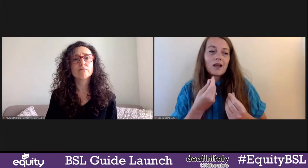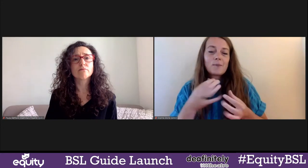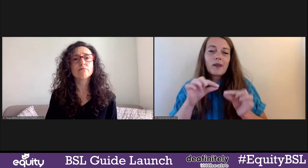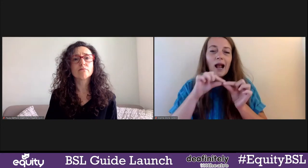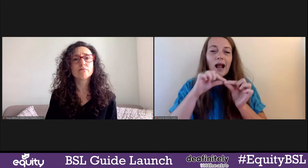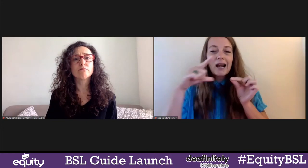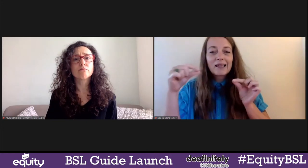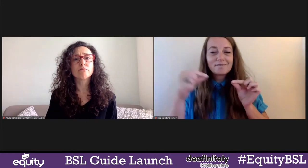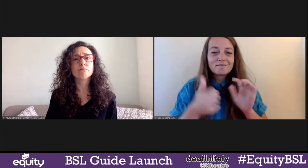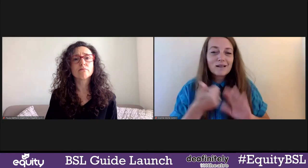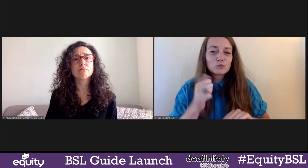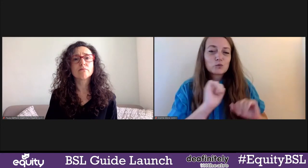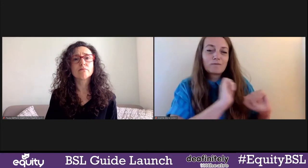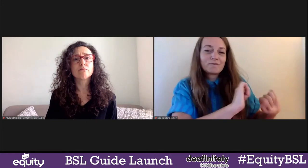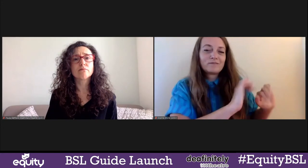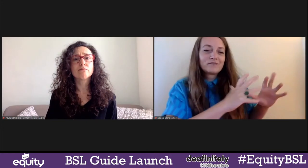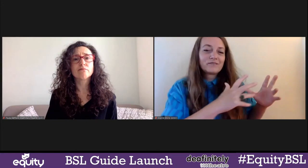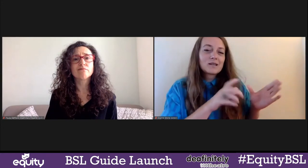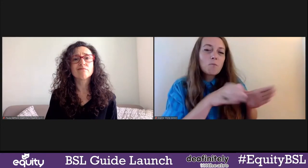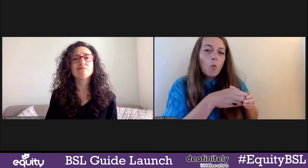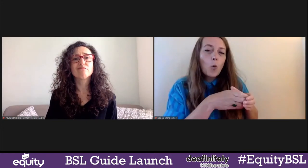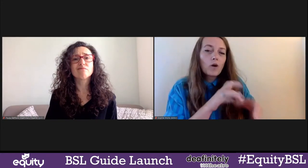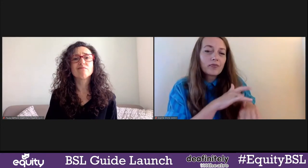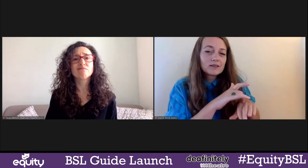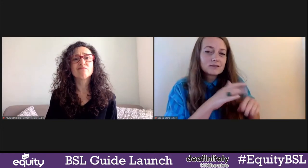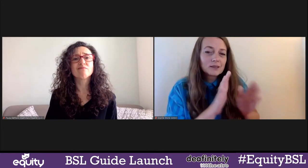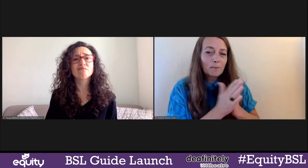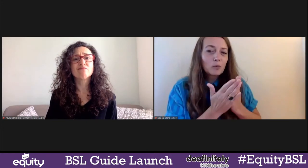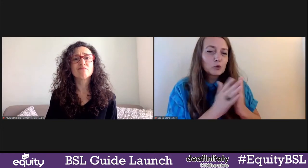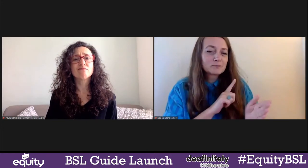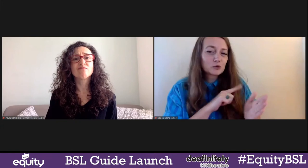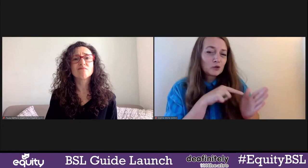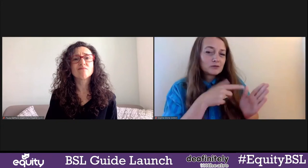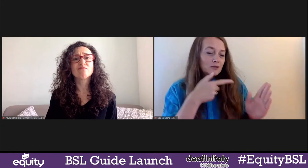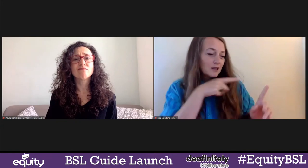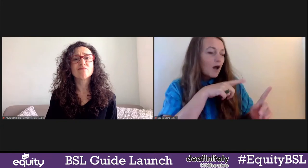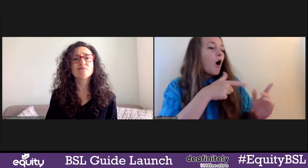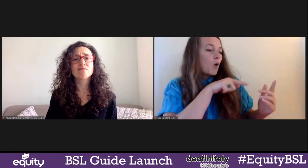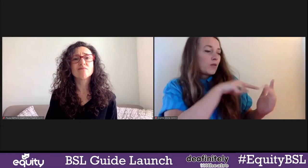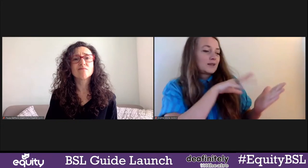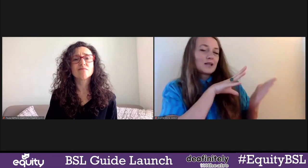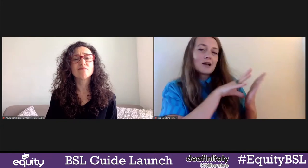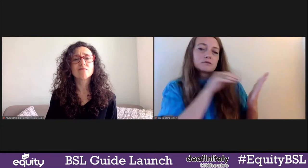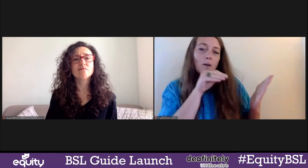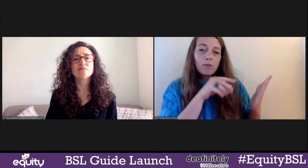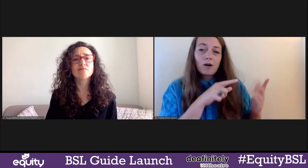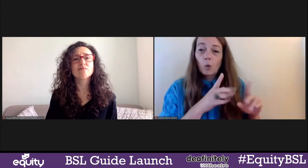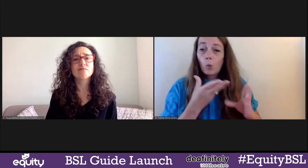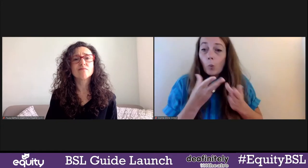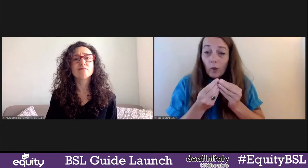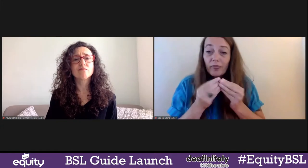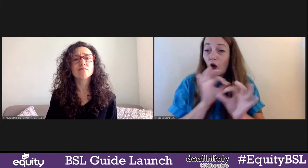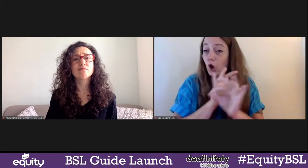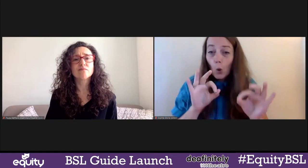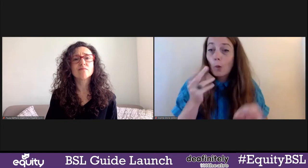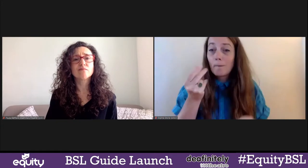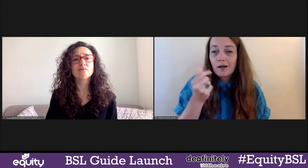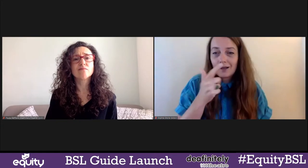to the larger theatres that often leave access to the bottom of the list. And perhaps the larger companies can learn from the work that